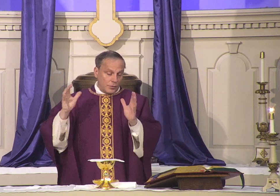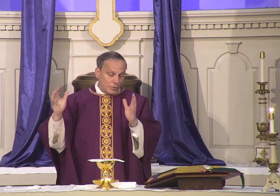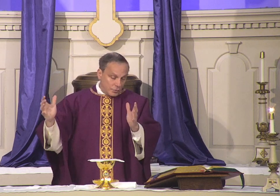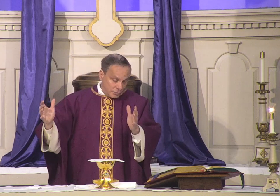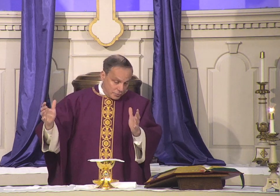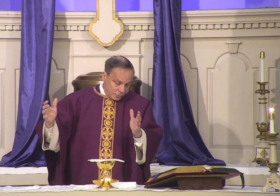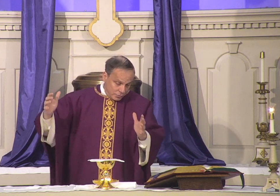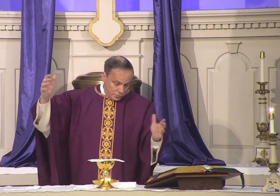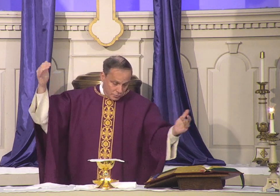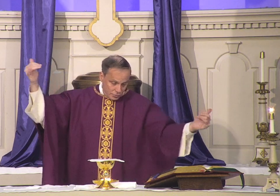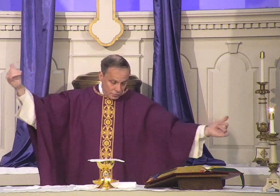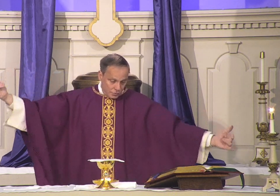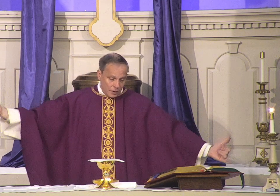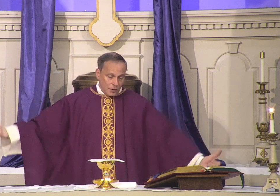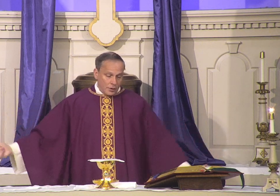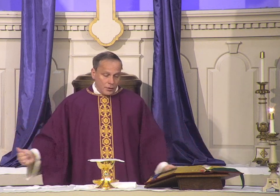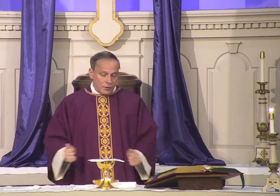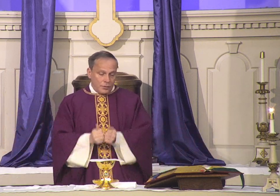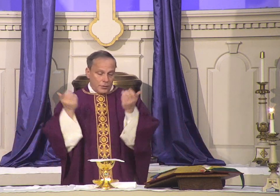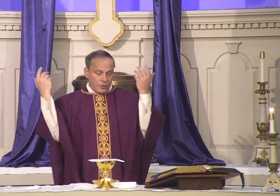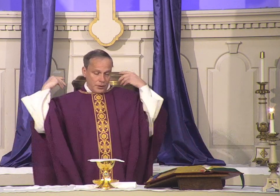and daughters.